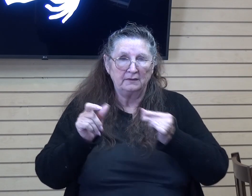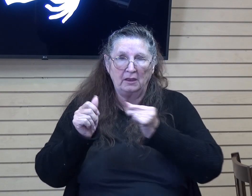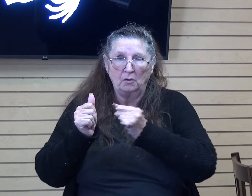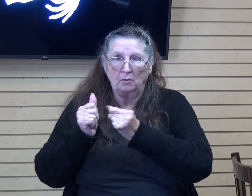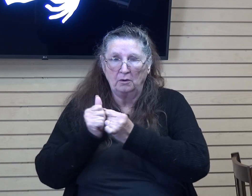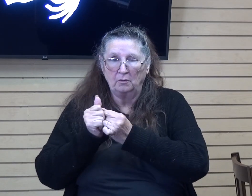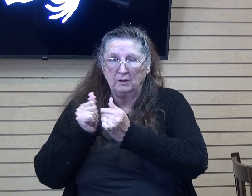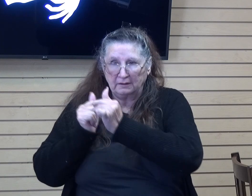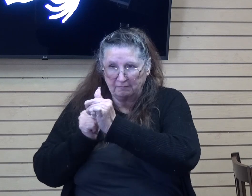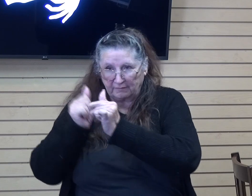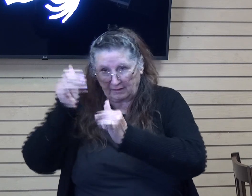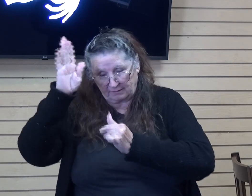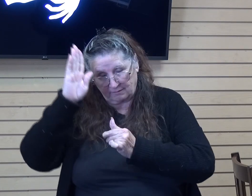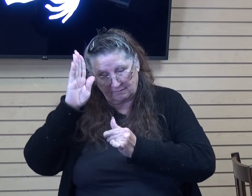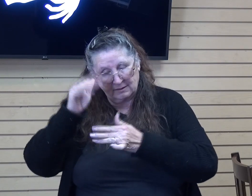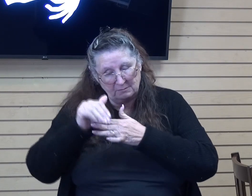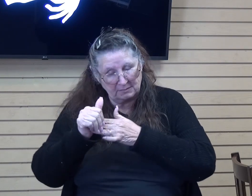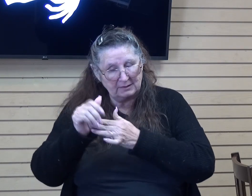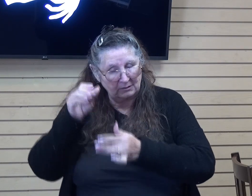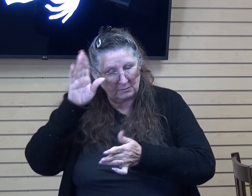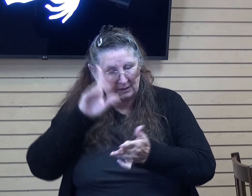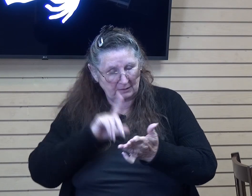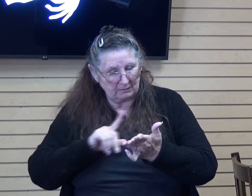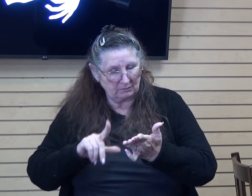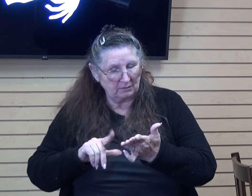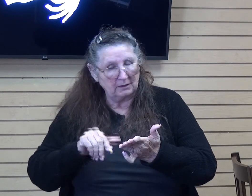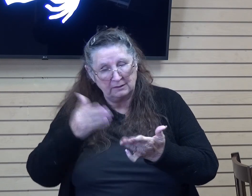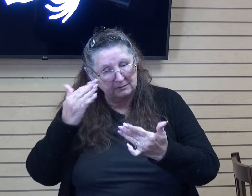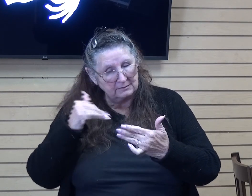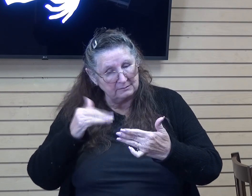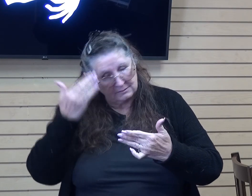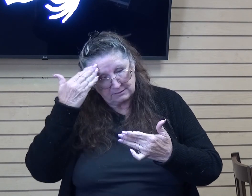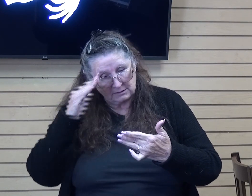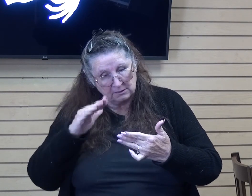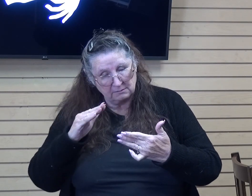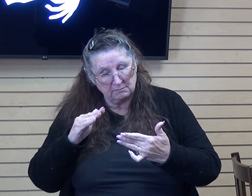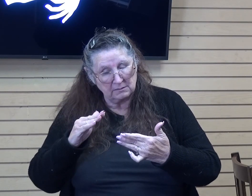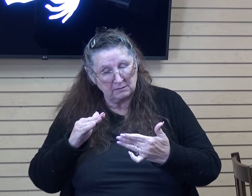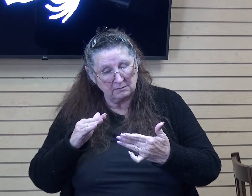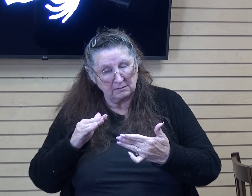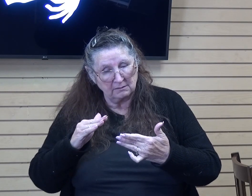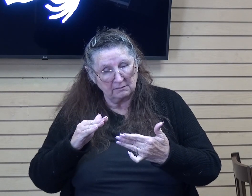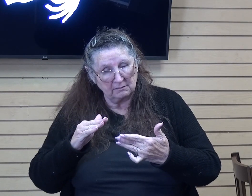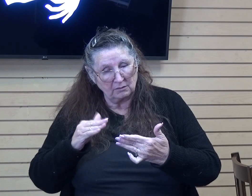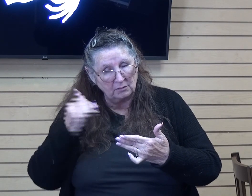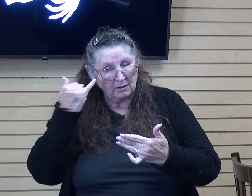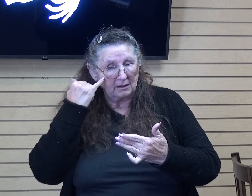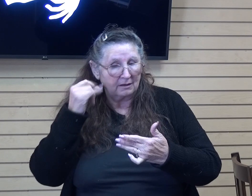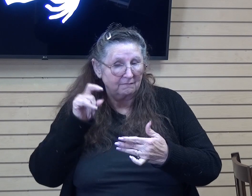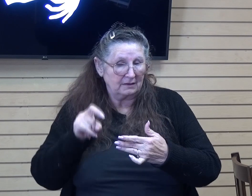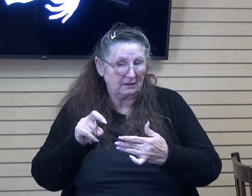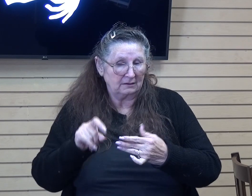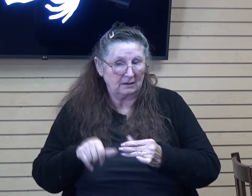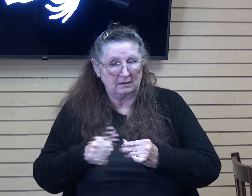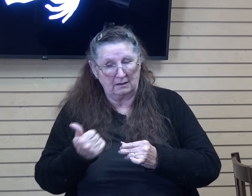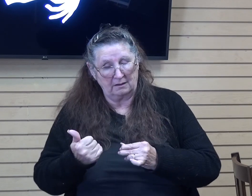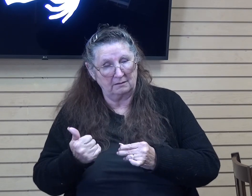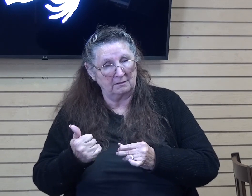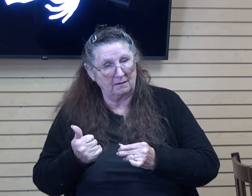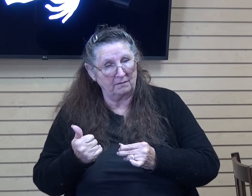and being led by the Lord, so they didn't really need anyone else. And like the Lord specifically made them